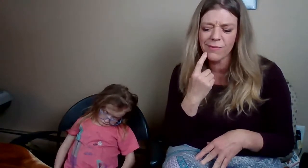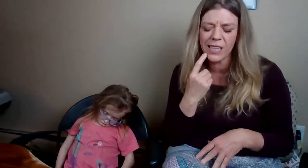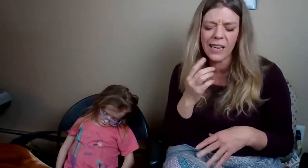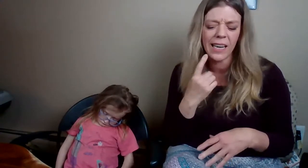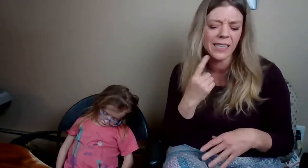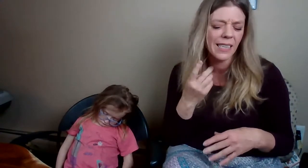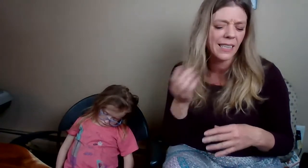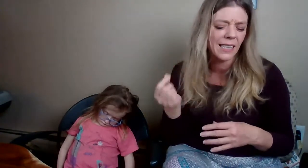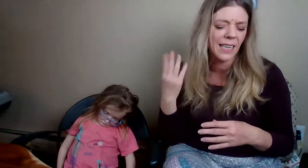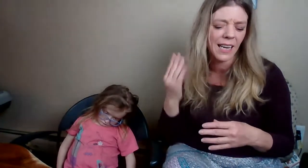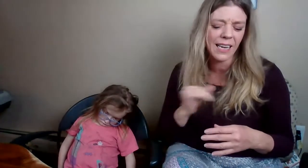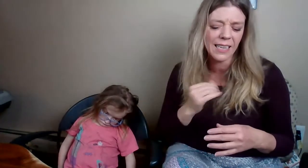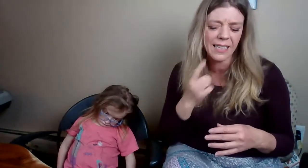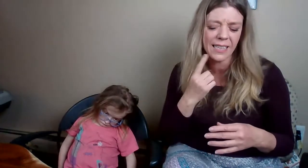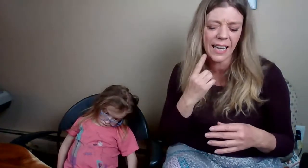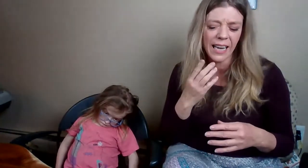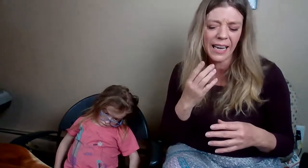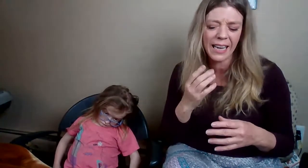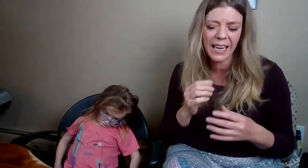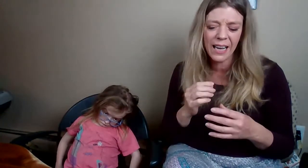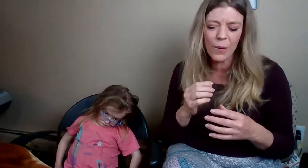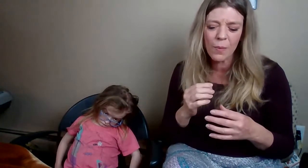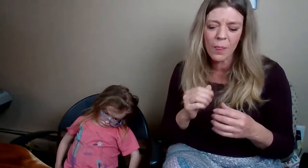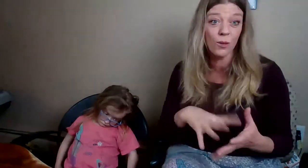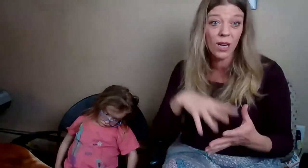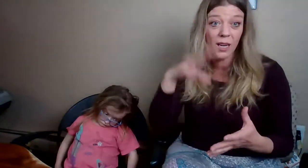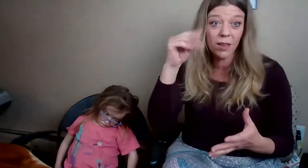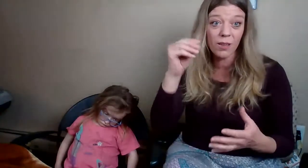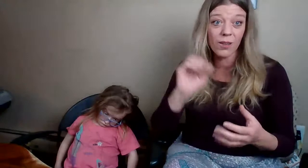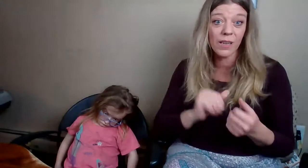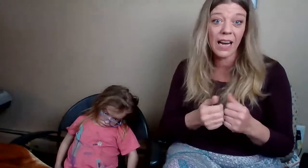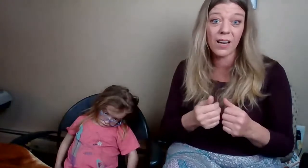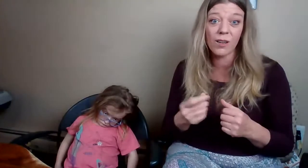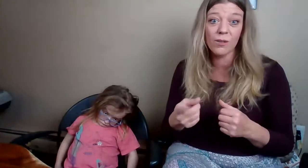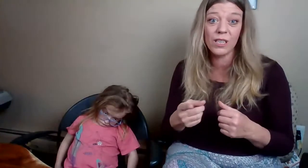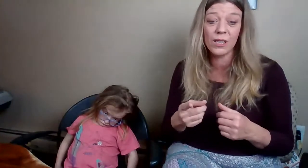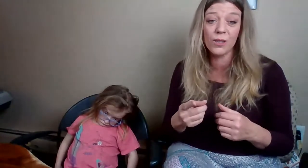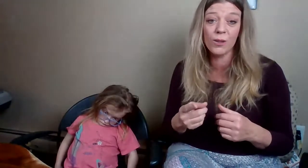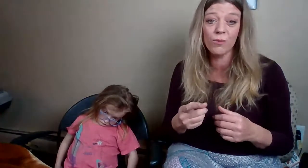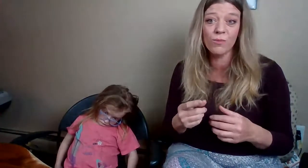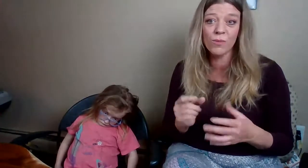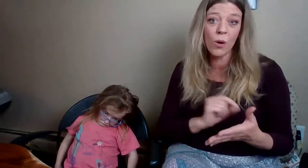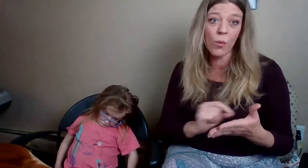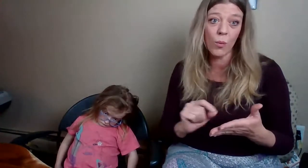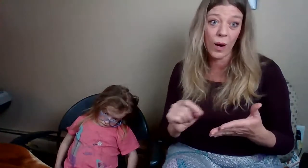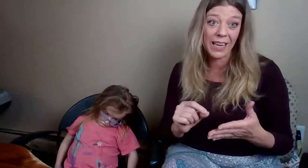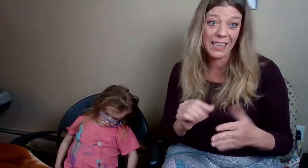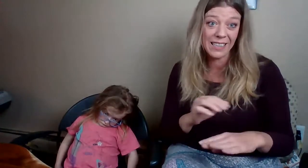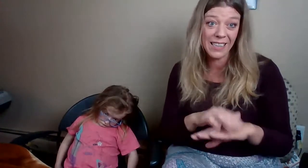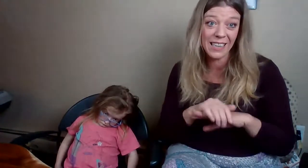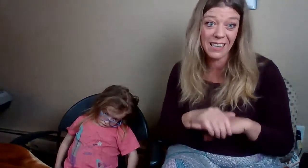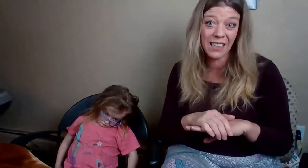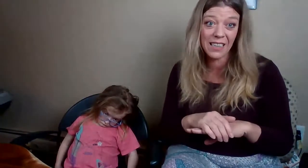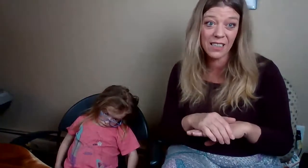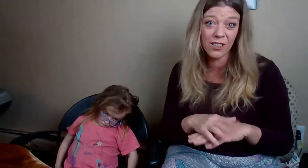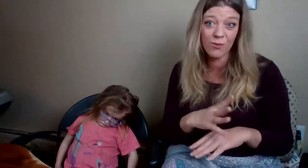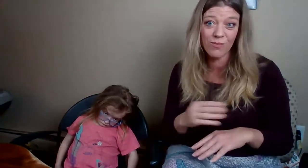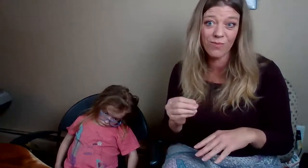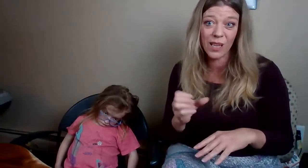did I just to learn how to write English